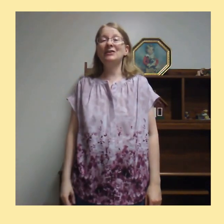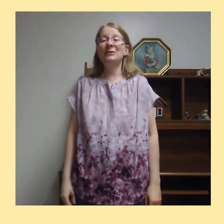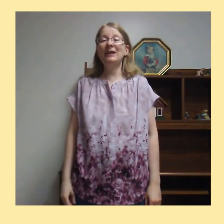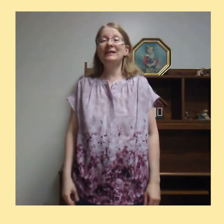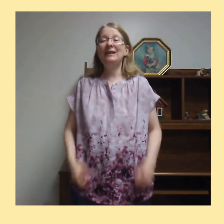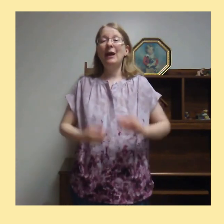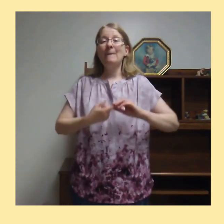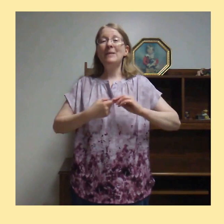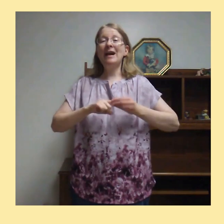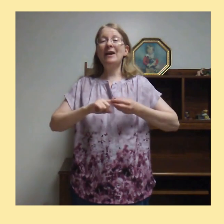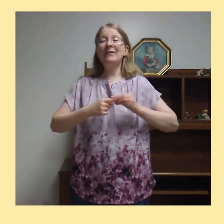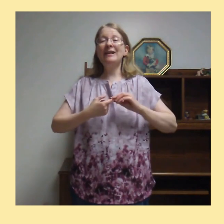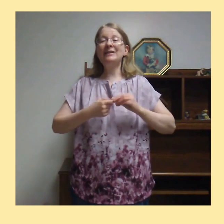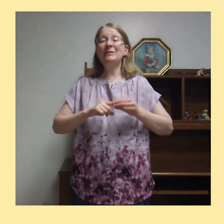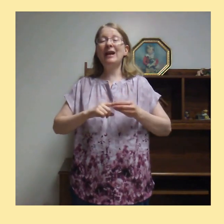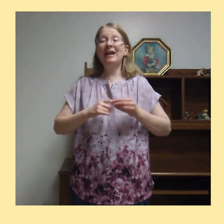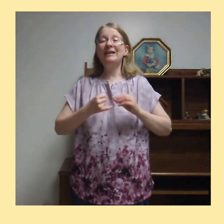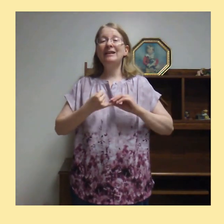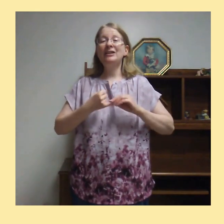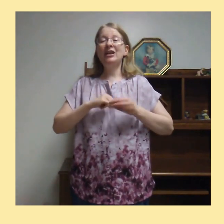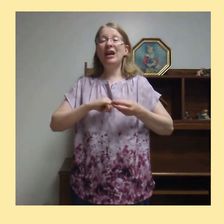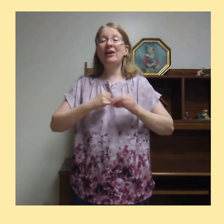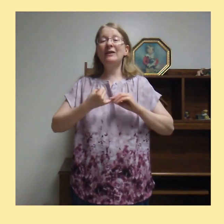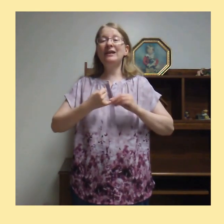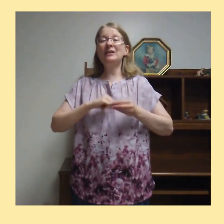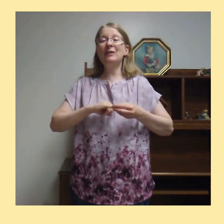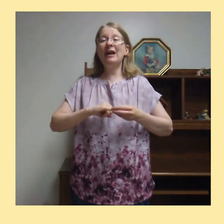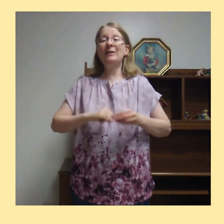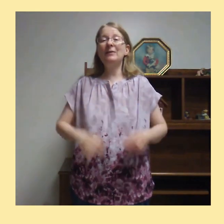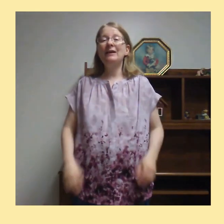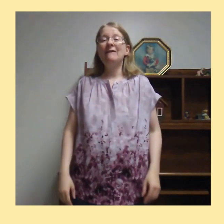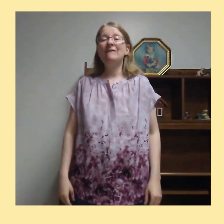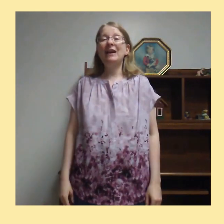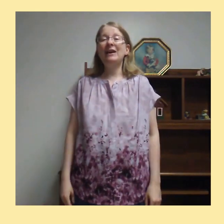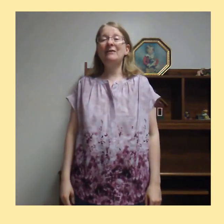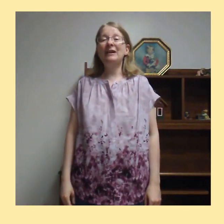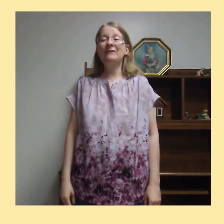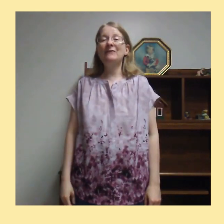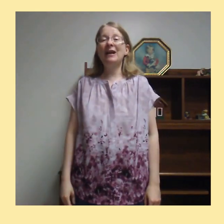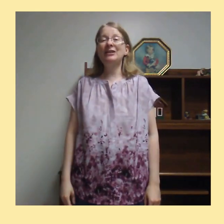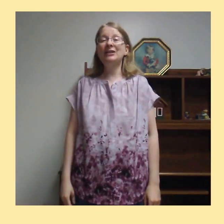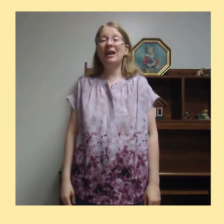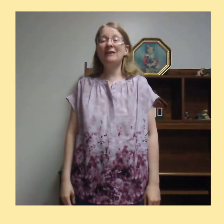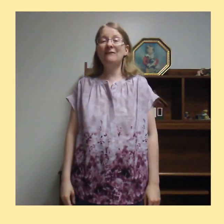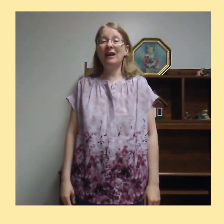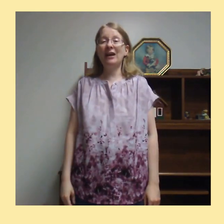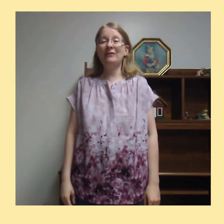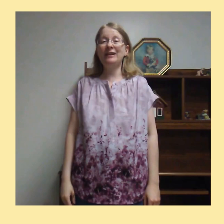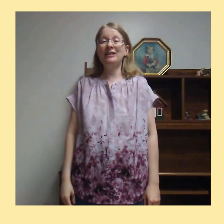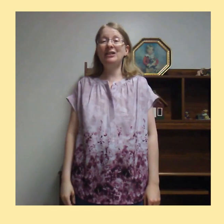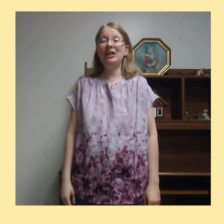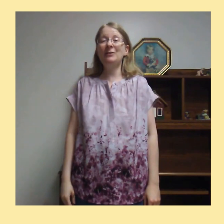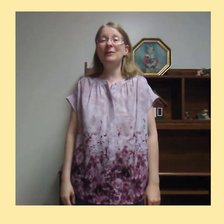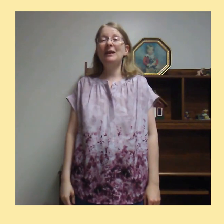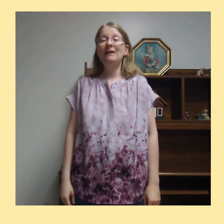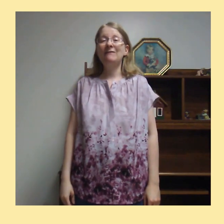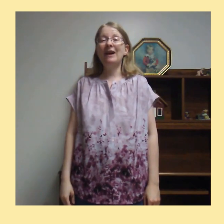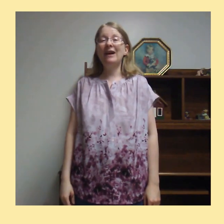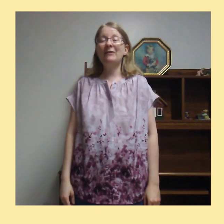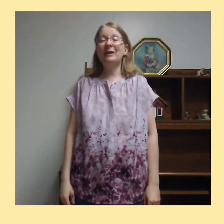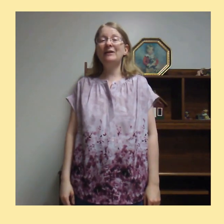so sweet. Berries red, cherries ripe. Very fresh and very